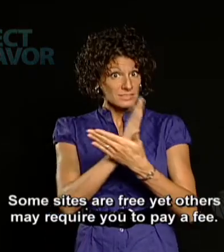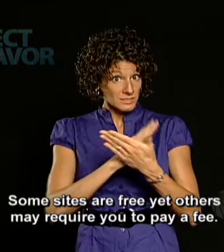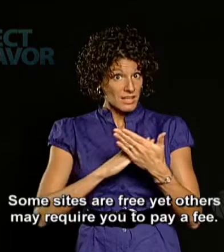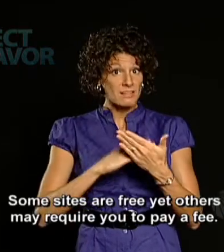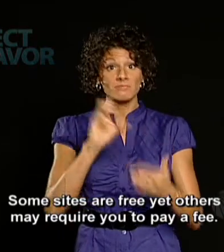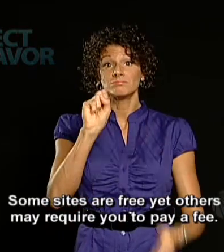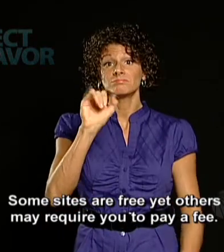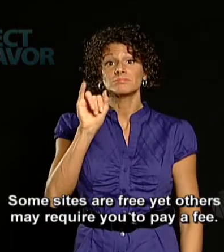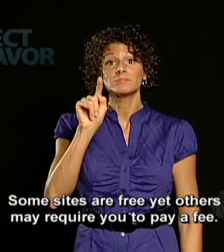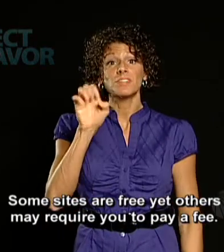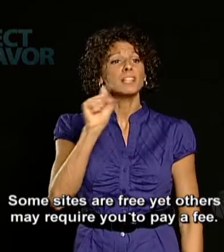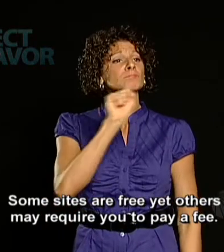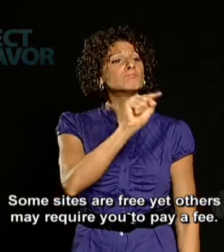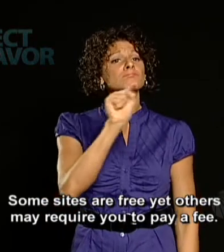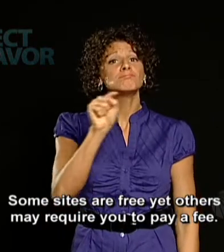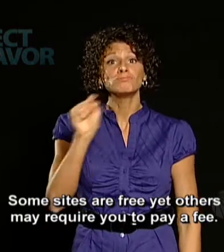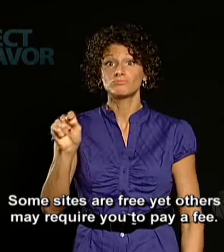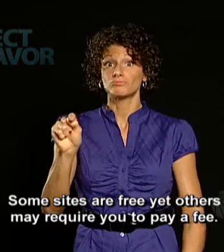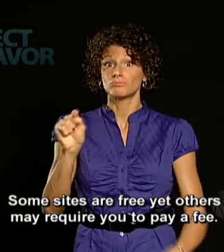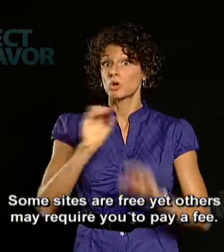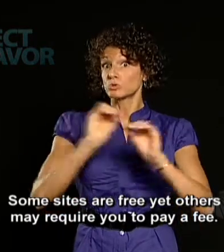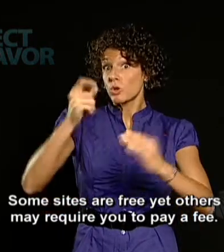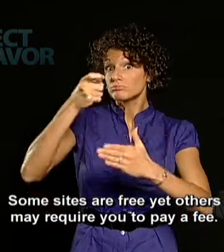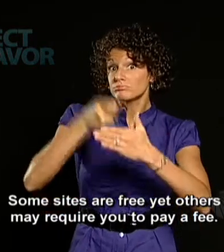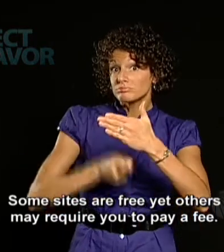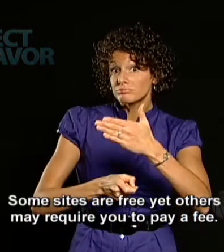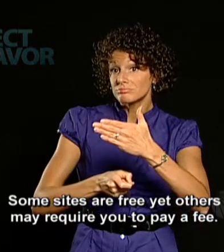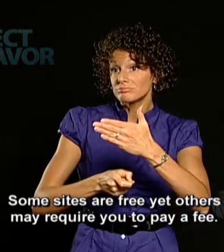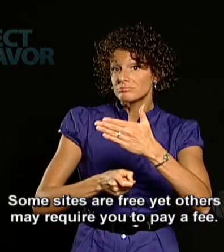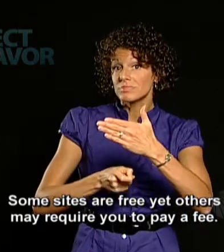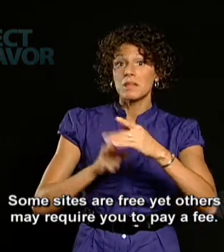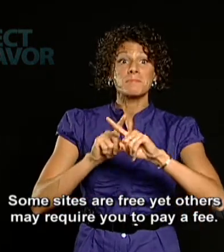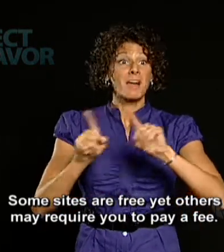Some sites are free, yet others may require you to pay a fee.